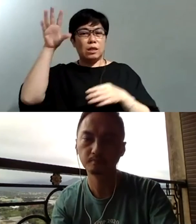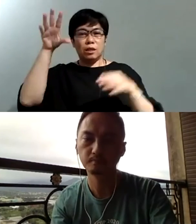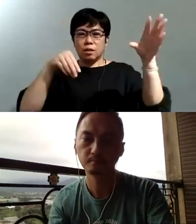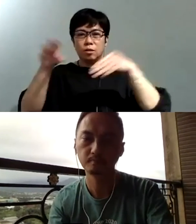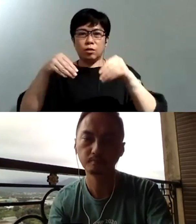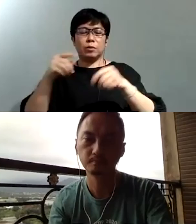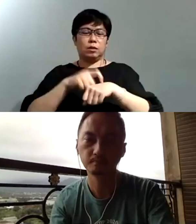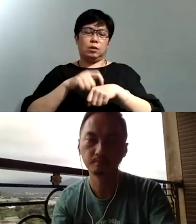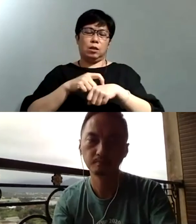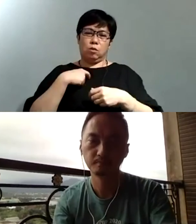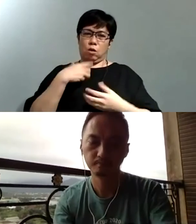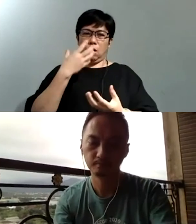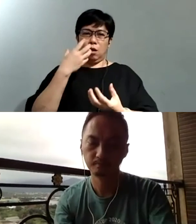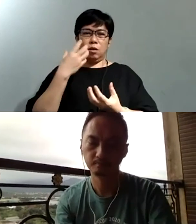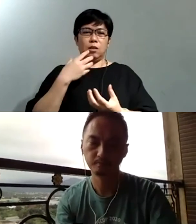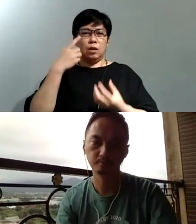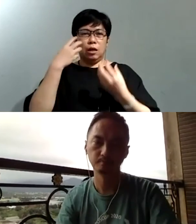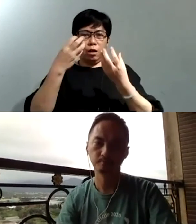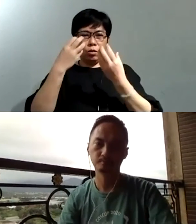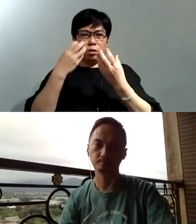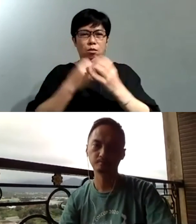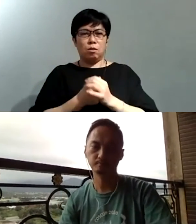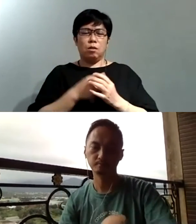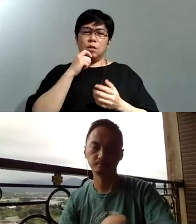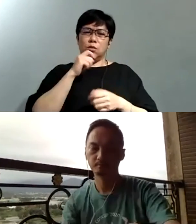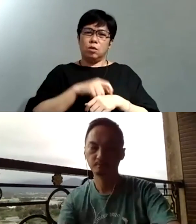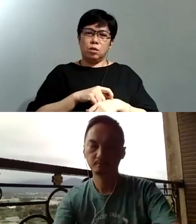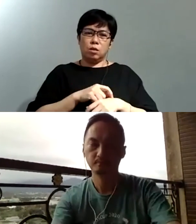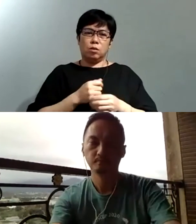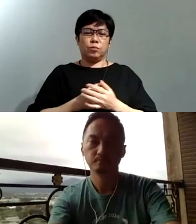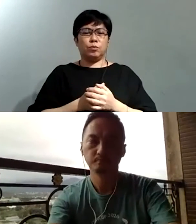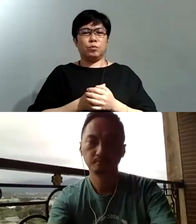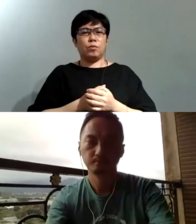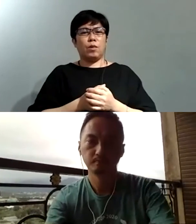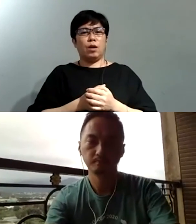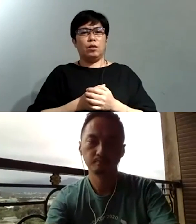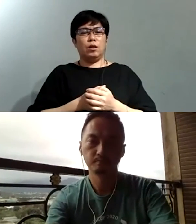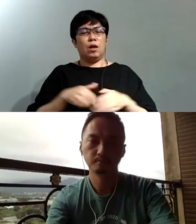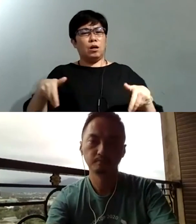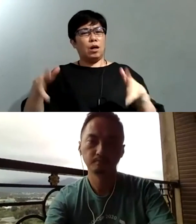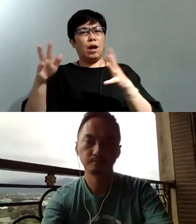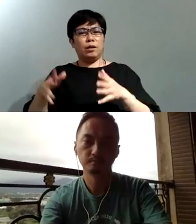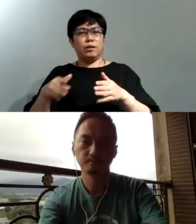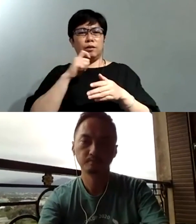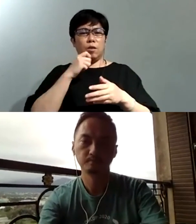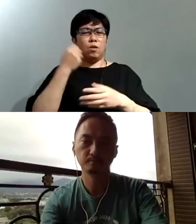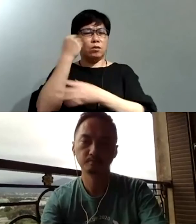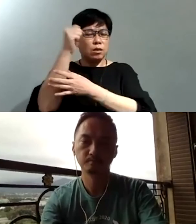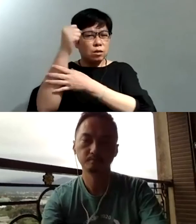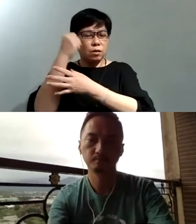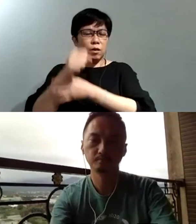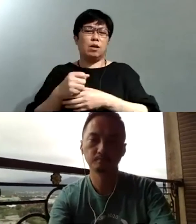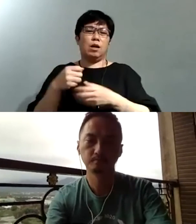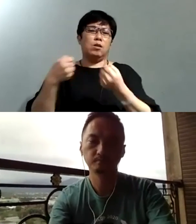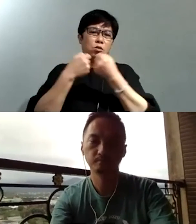positive activities. There was a lot of anger in the streets, a lot of strife. We did not collect that. We collected all